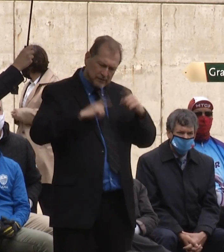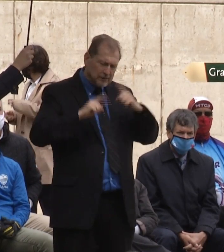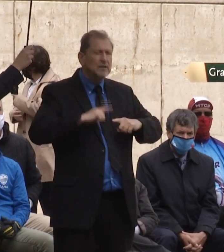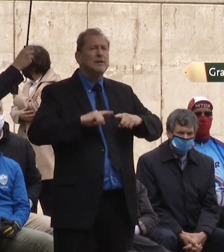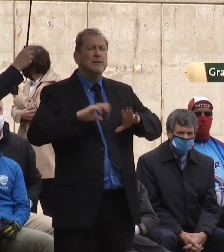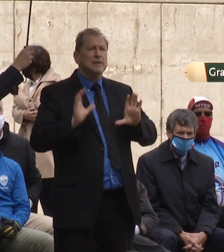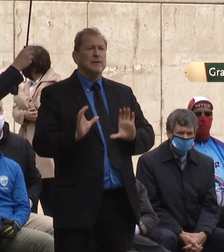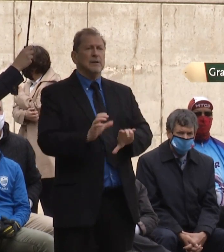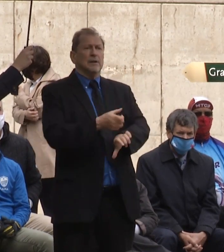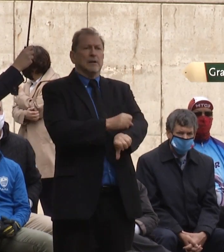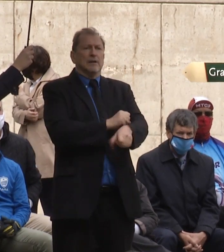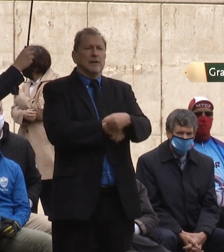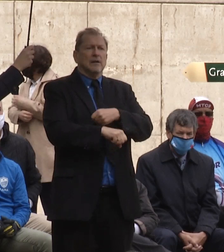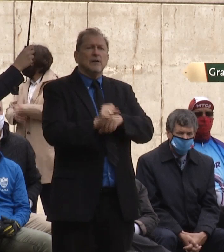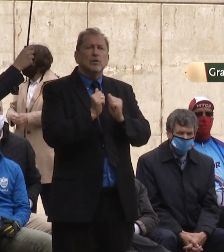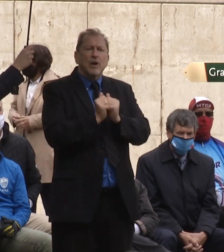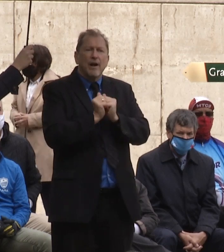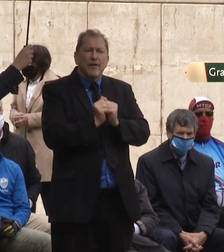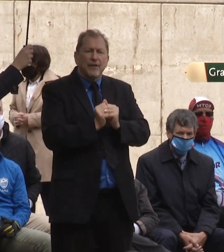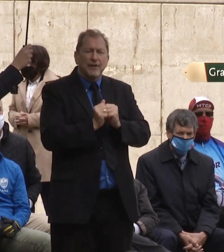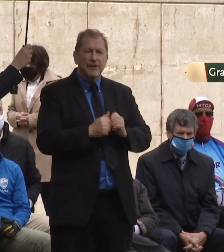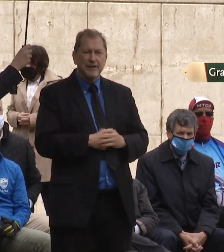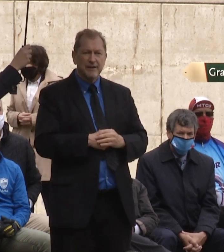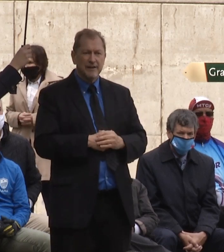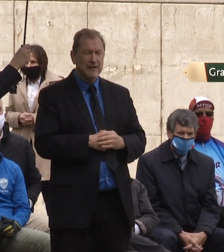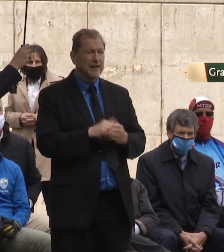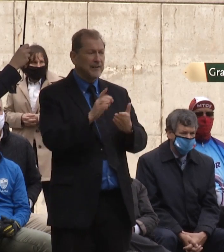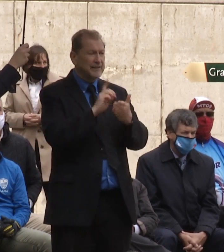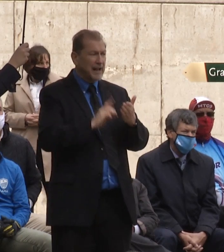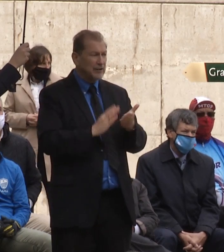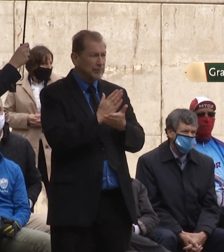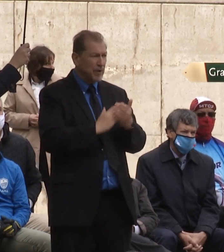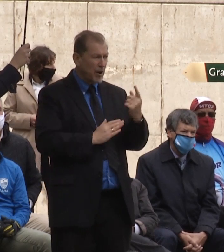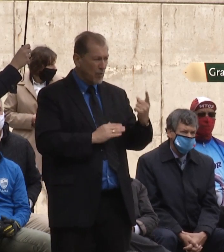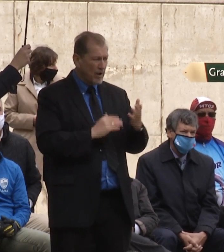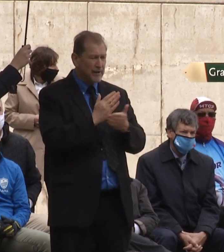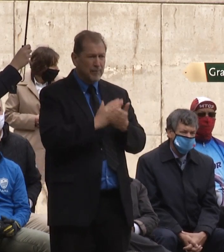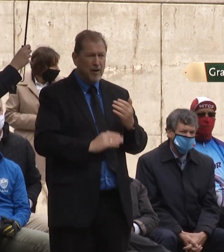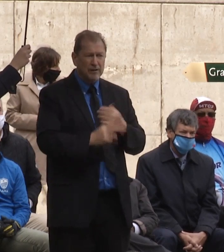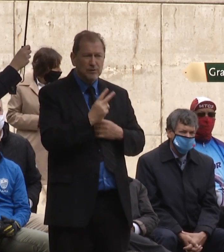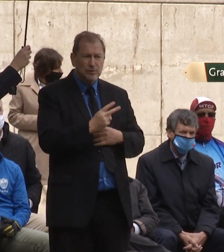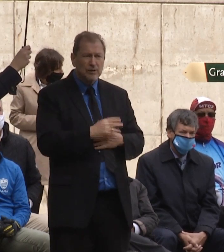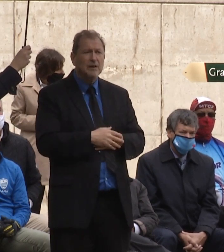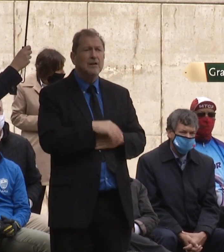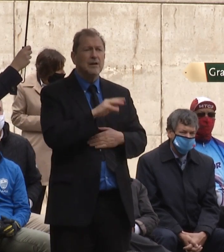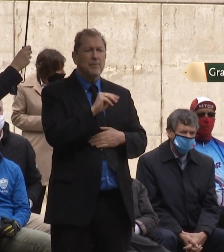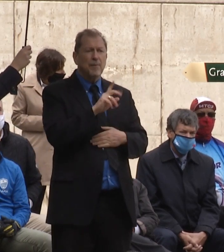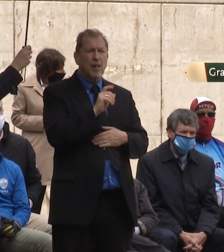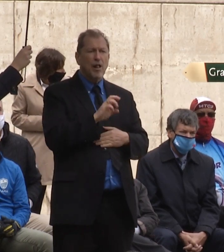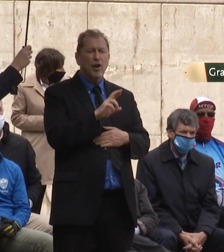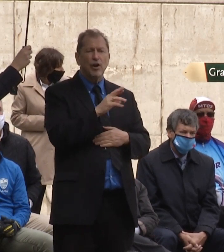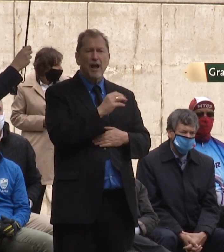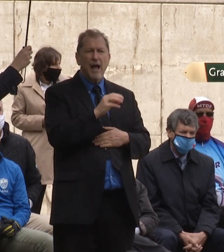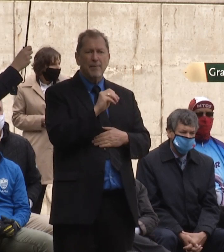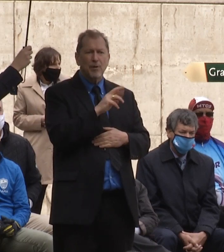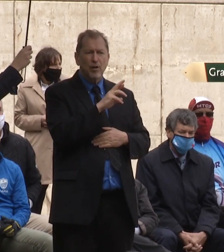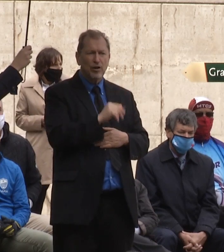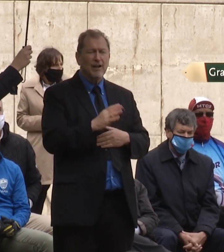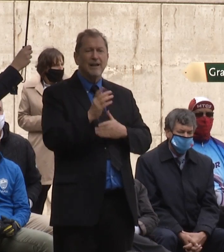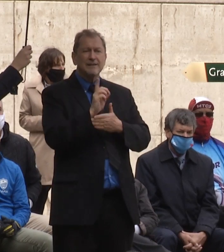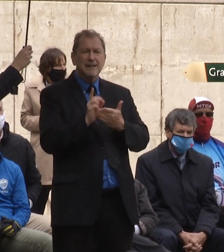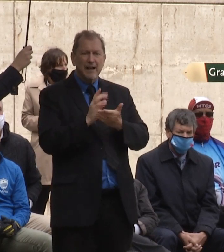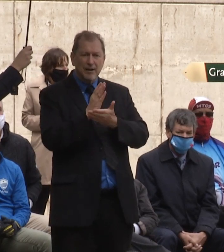same direction. So the designers for phase 1 and 2, that was HNTB and Muller & Muller. The designers for phase 3